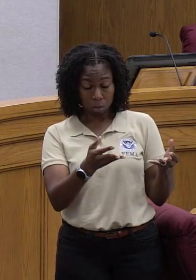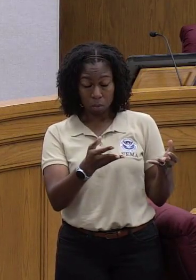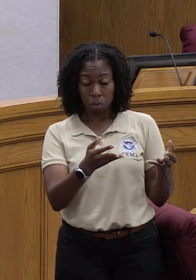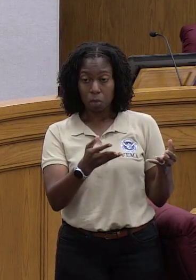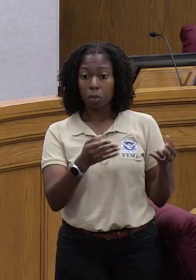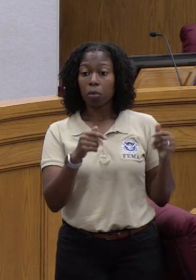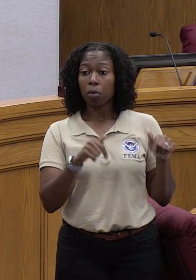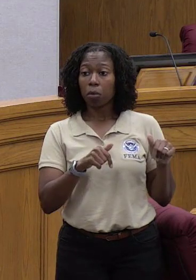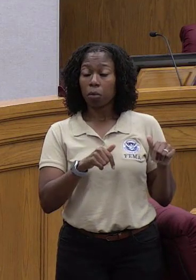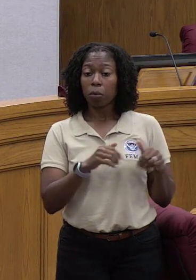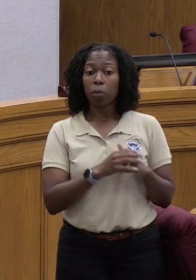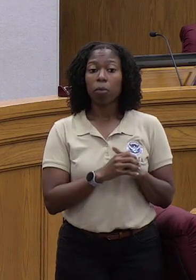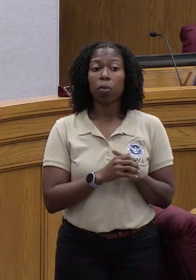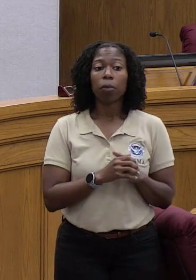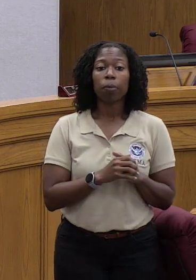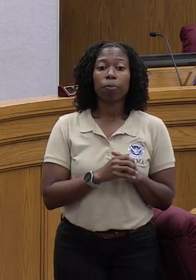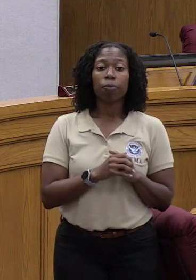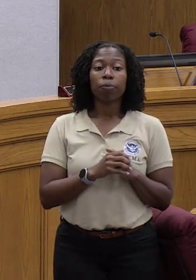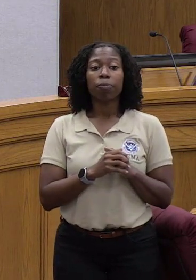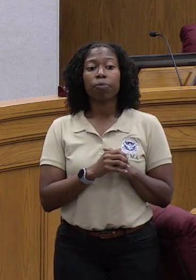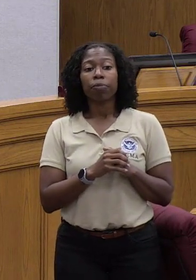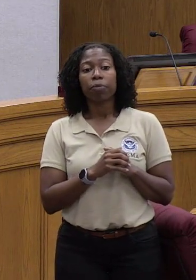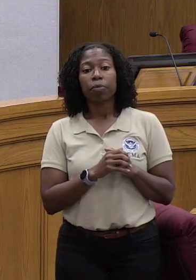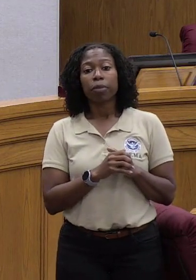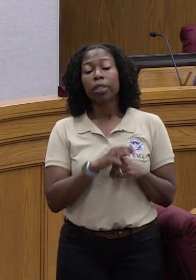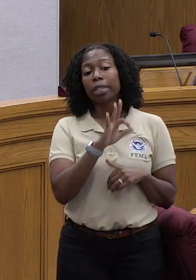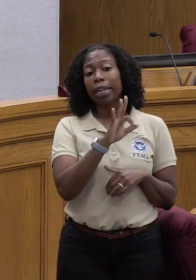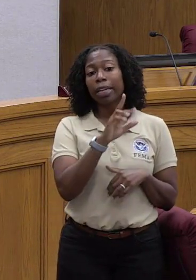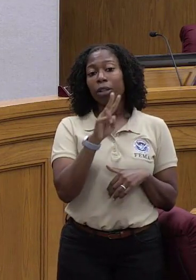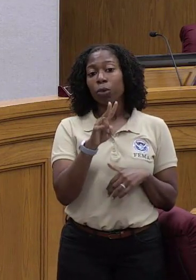parish has topped $92 million.